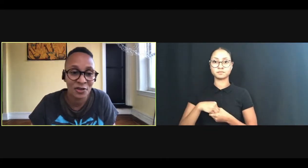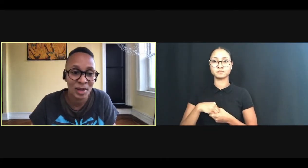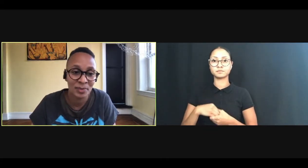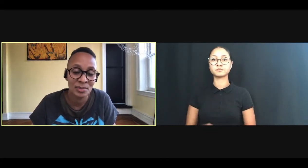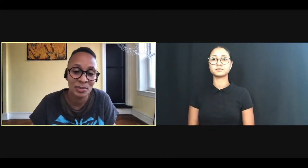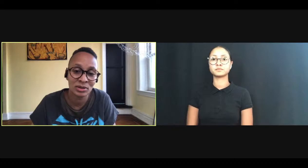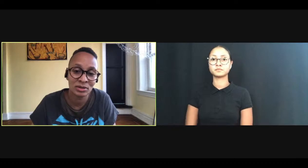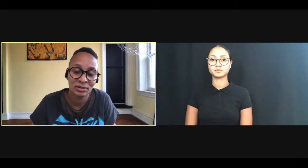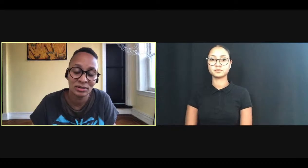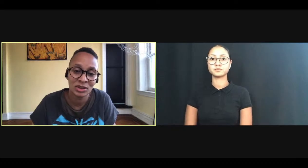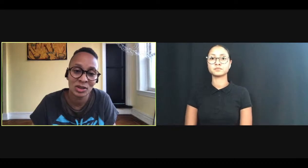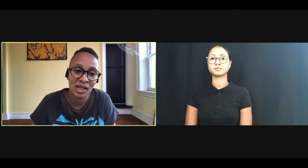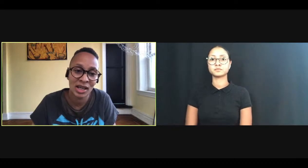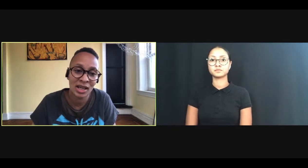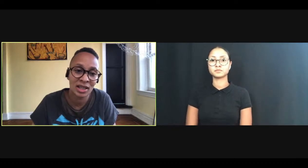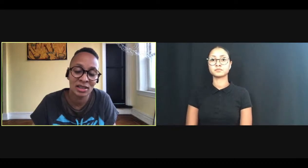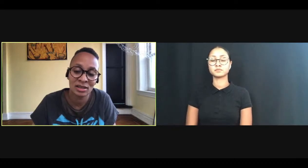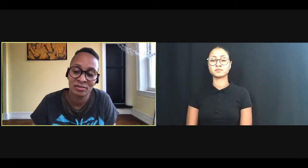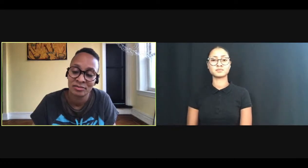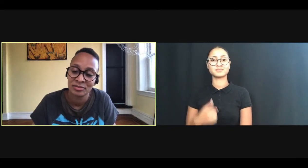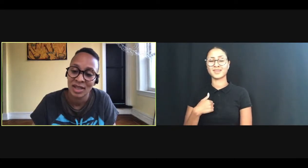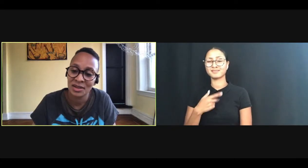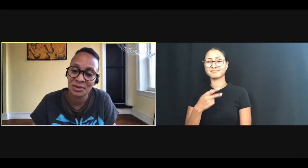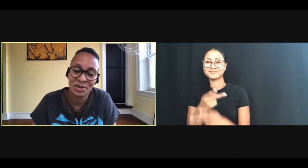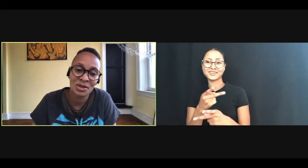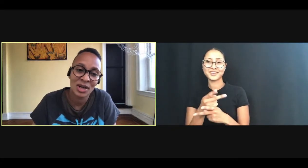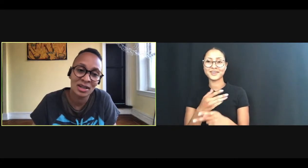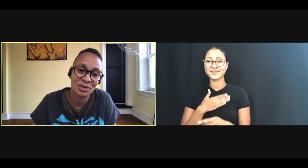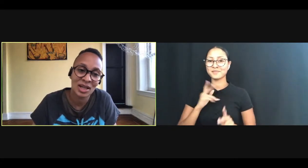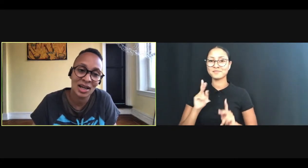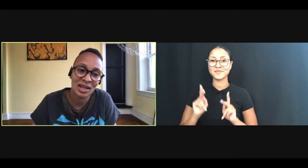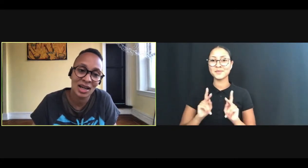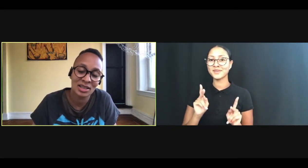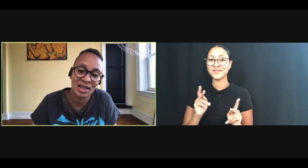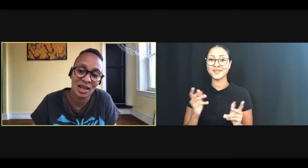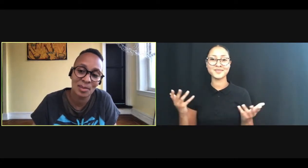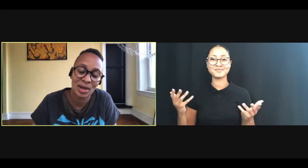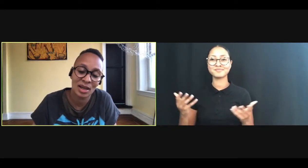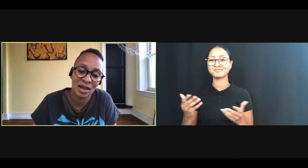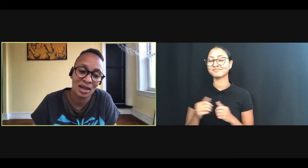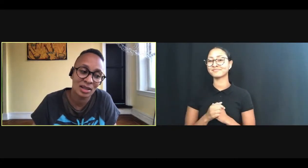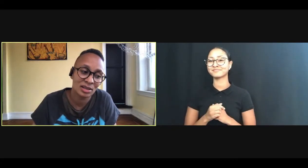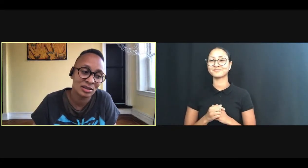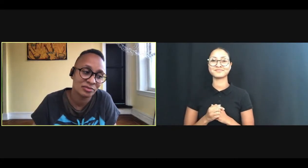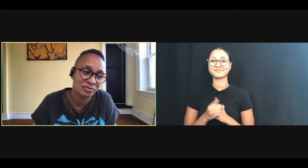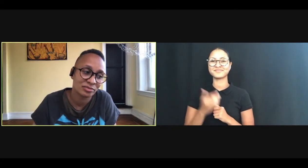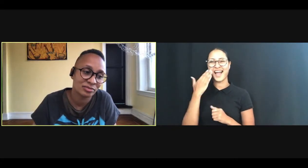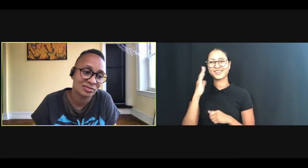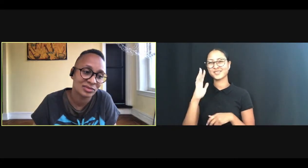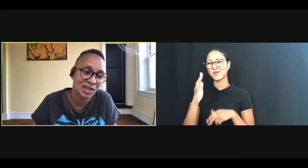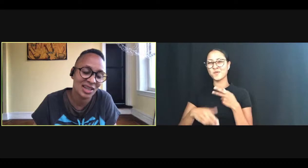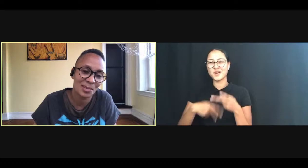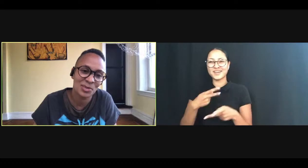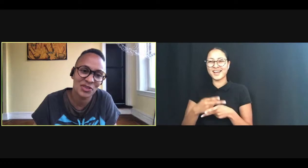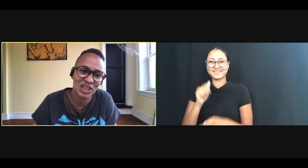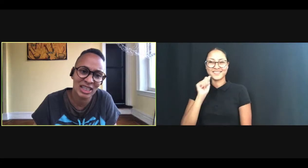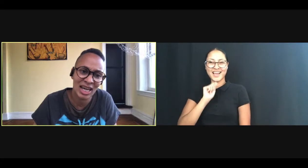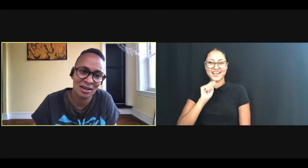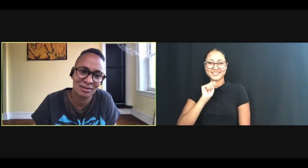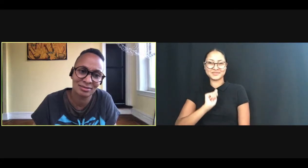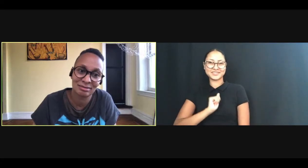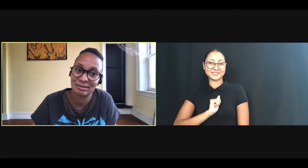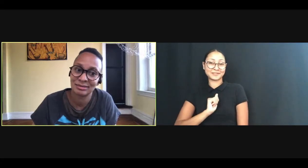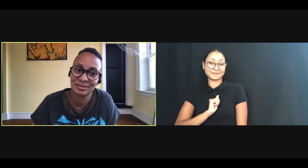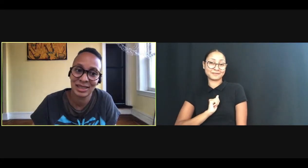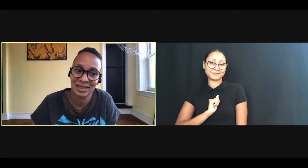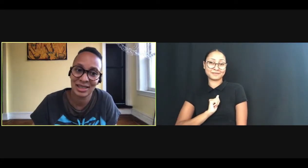I look out for my people, you know what I'm saying? And I don't know what kind of auntie I am. I think I'm